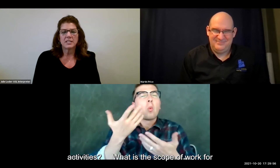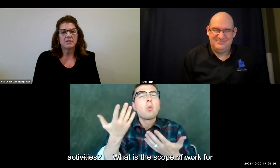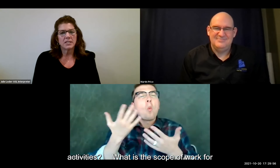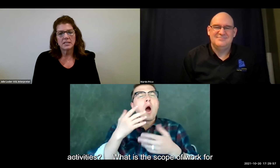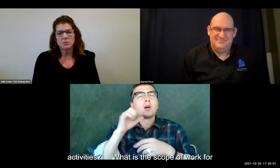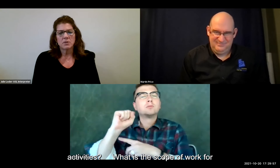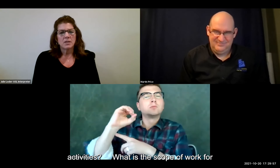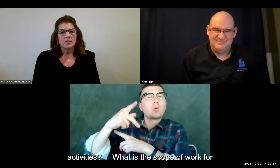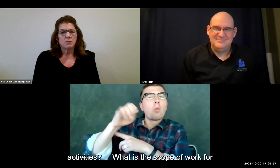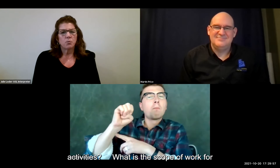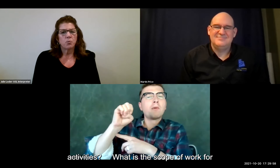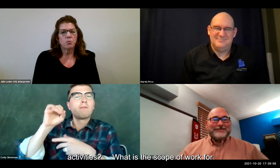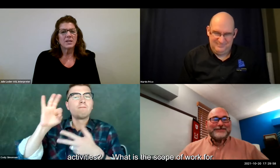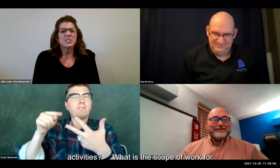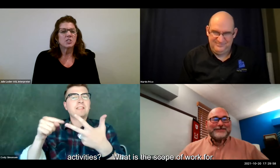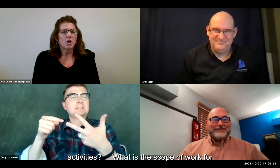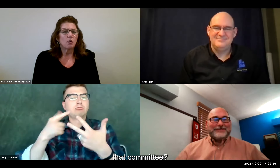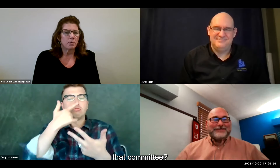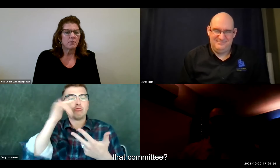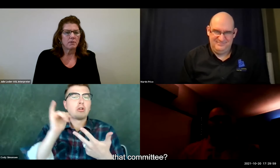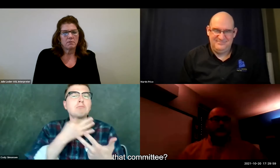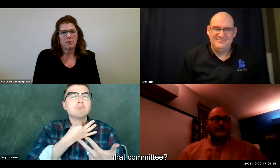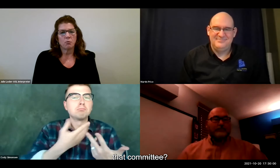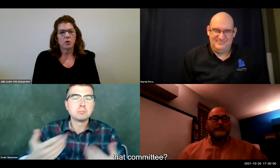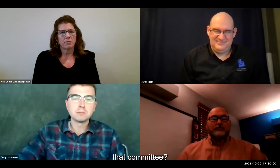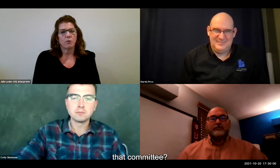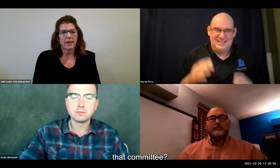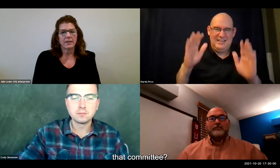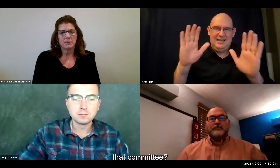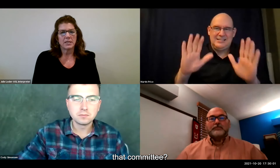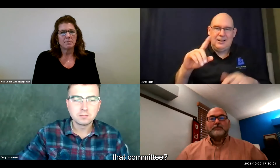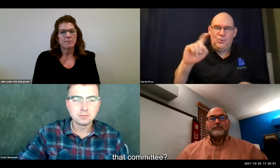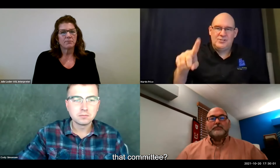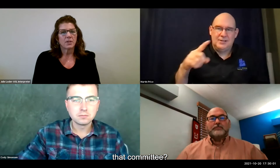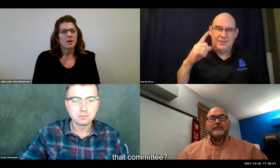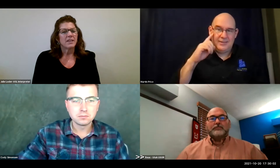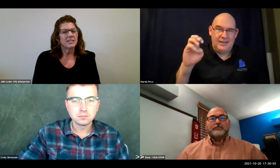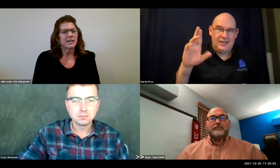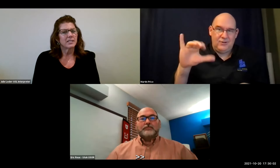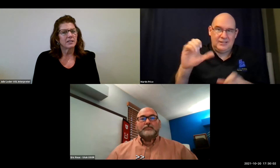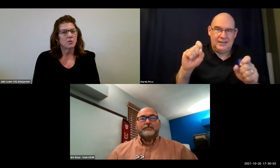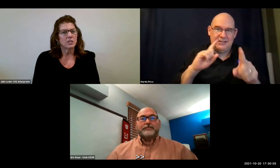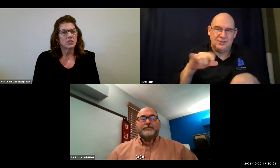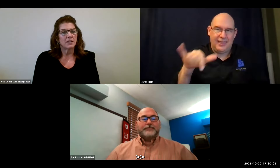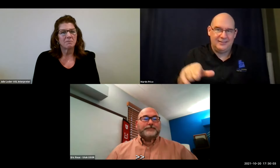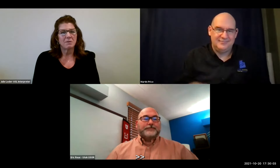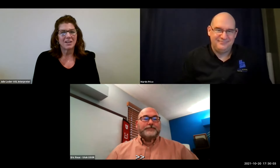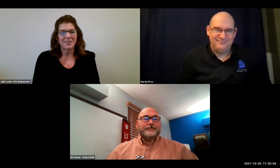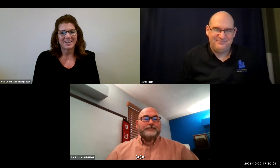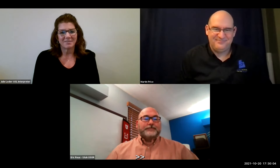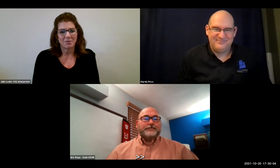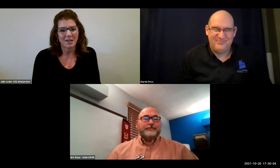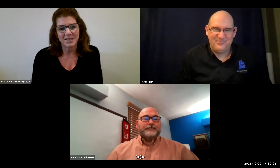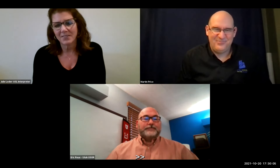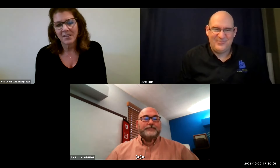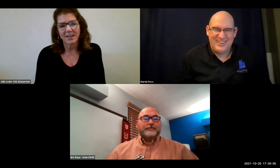the activities? What is the scope of work for that committee? That's an excellent question. I think maybe